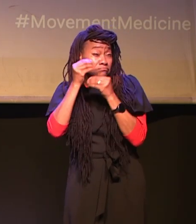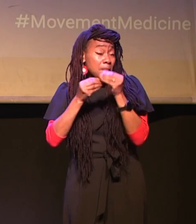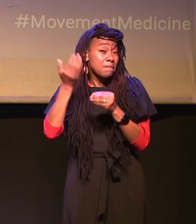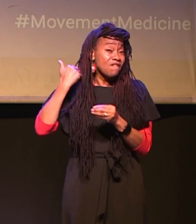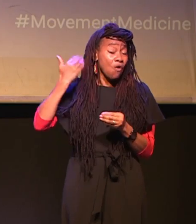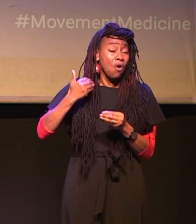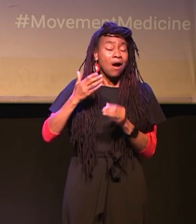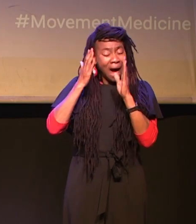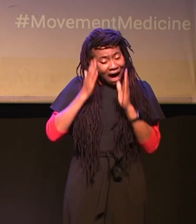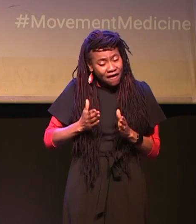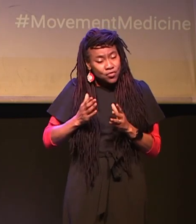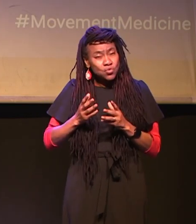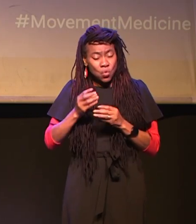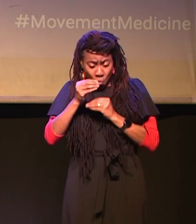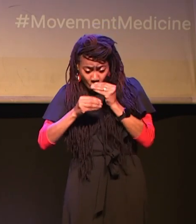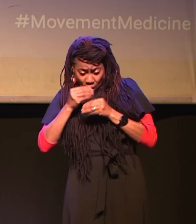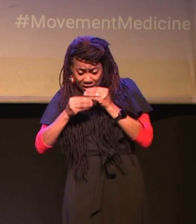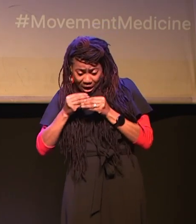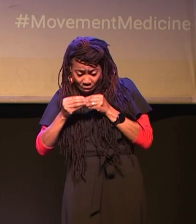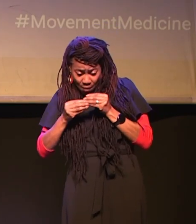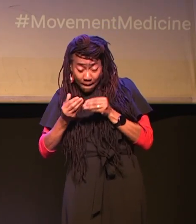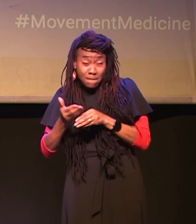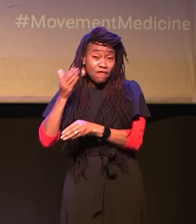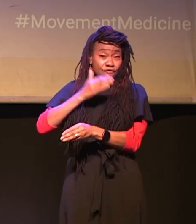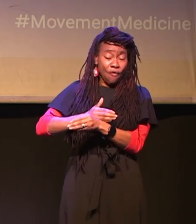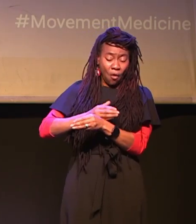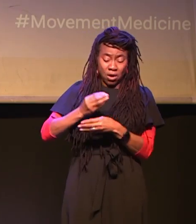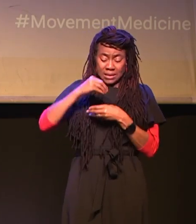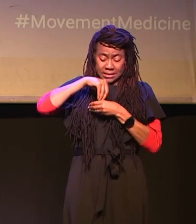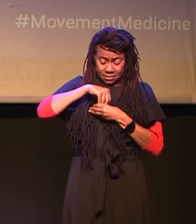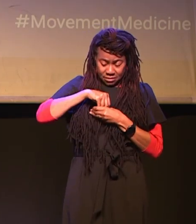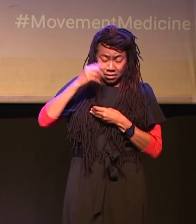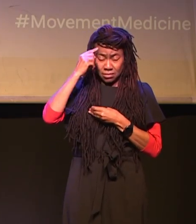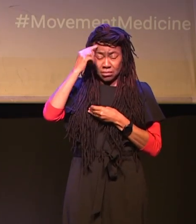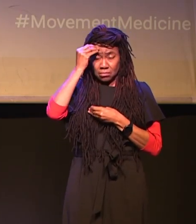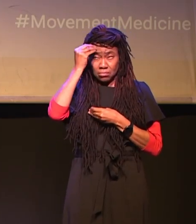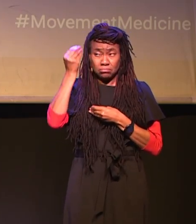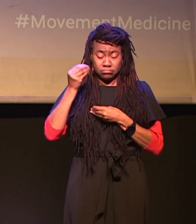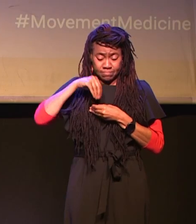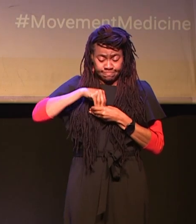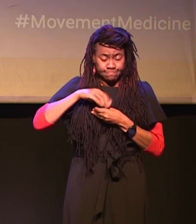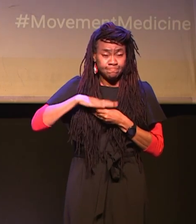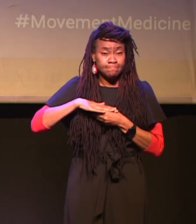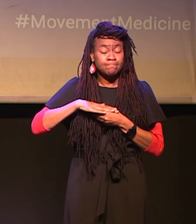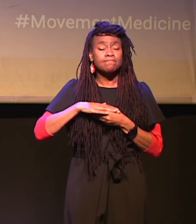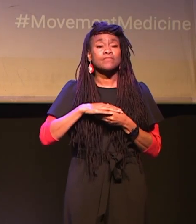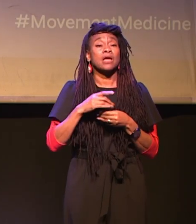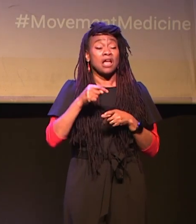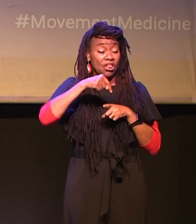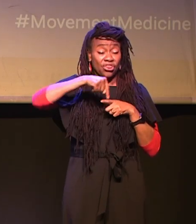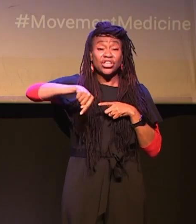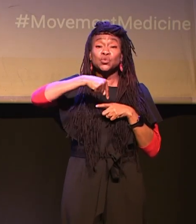be a capacity that's developed before that moment to look in and check it out. I had an argument with my partner this